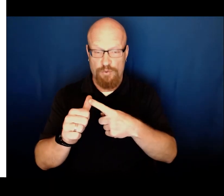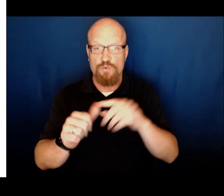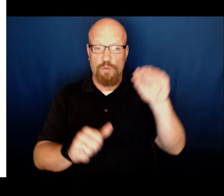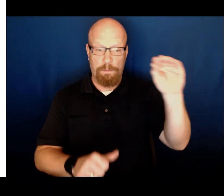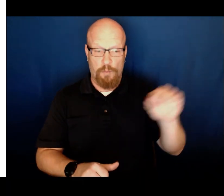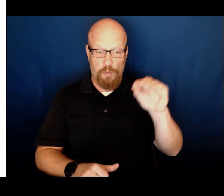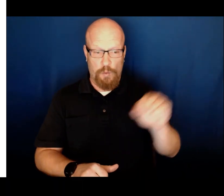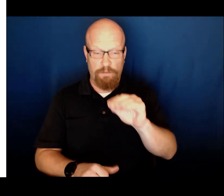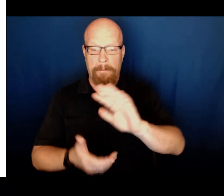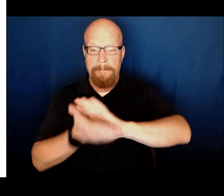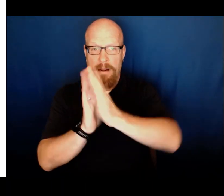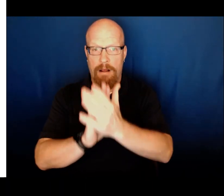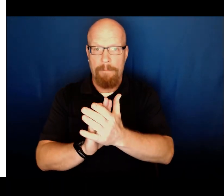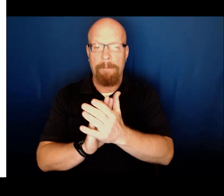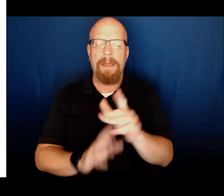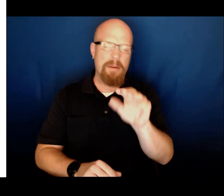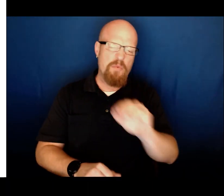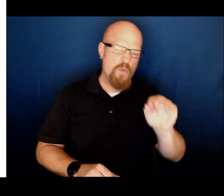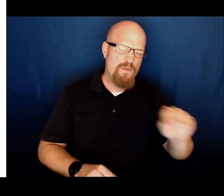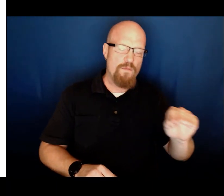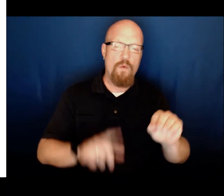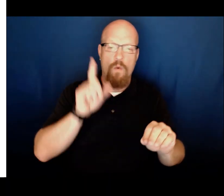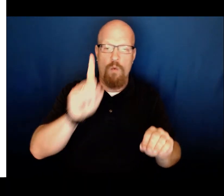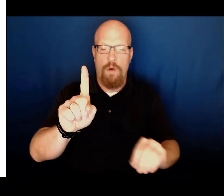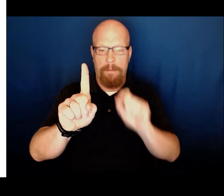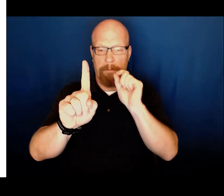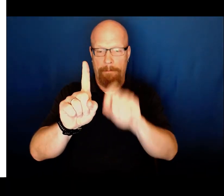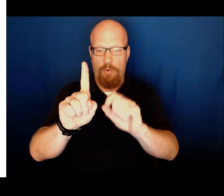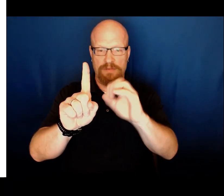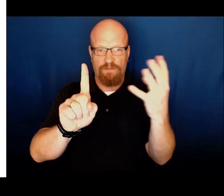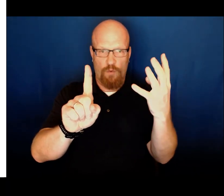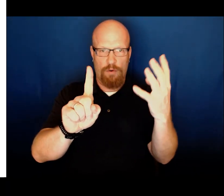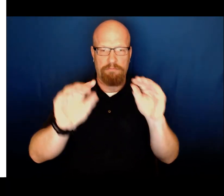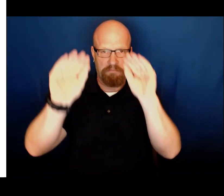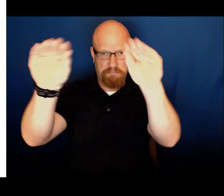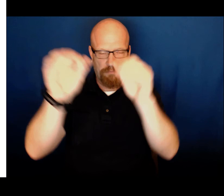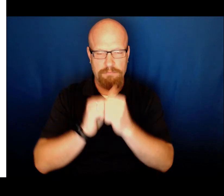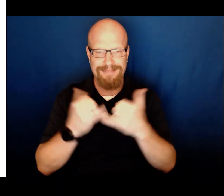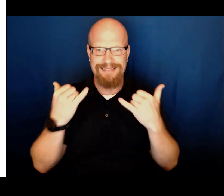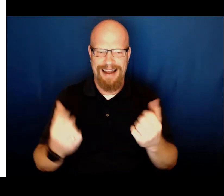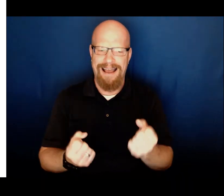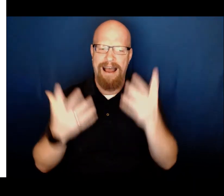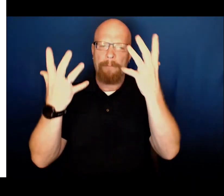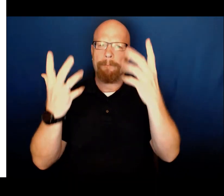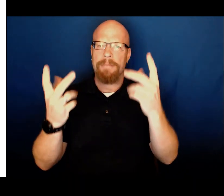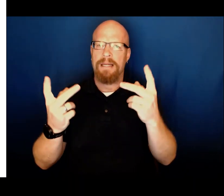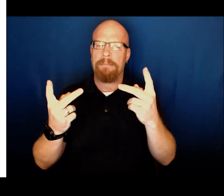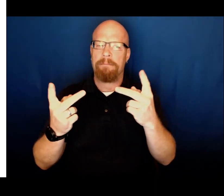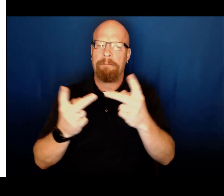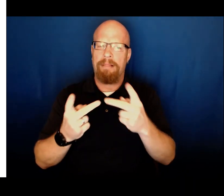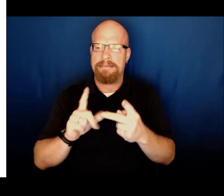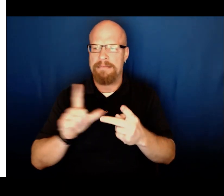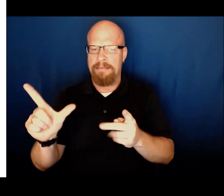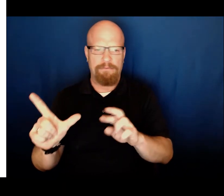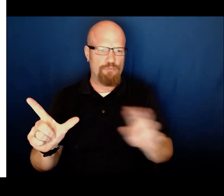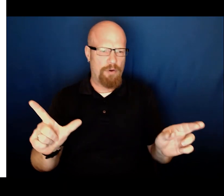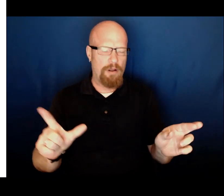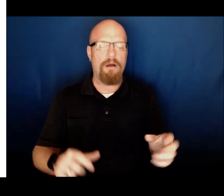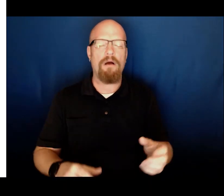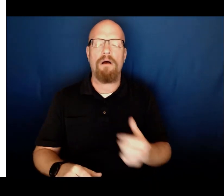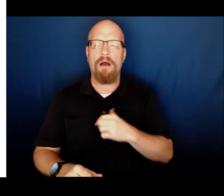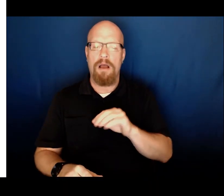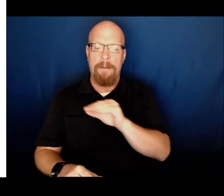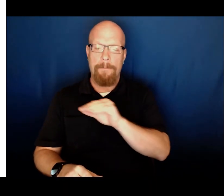So our first step is to move the decimal point to where it's 1.04. Now, how many places did